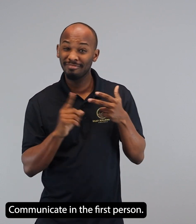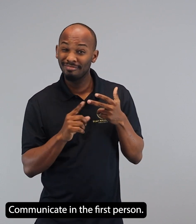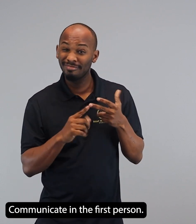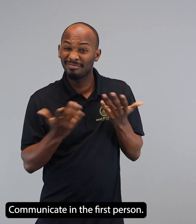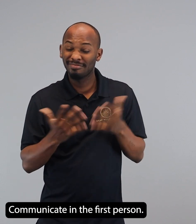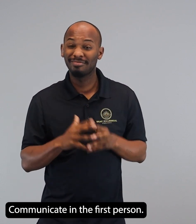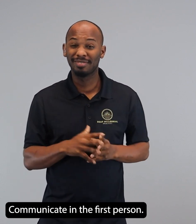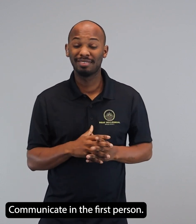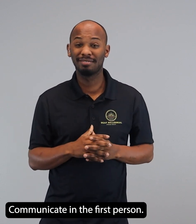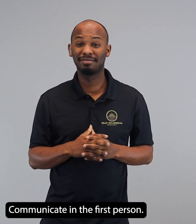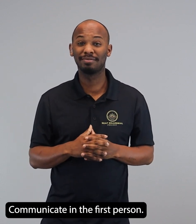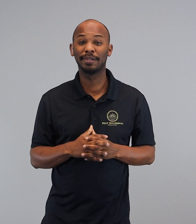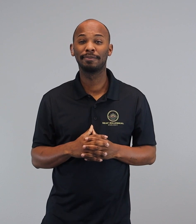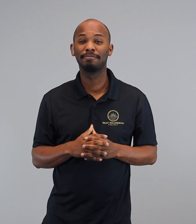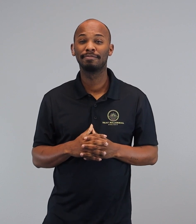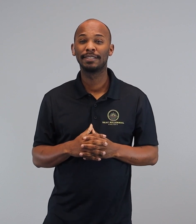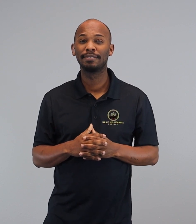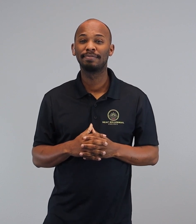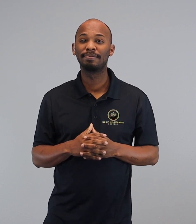Communicate in the first person.